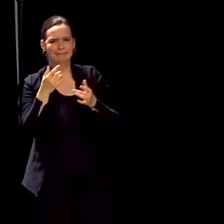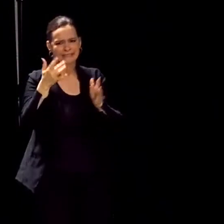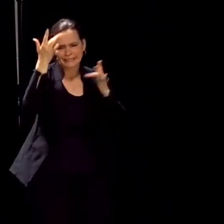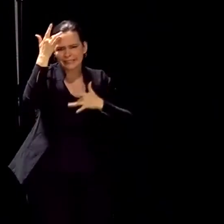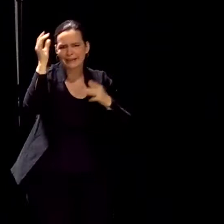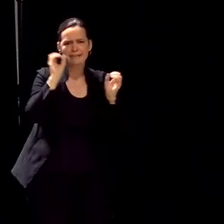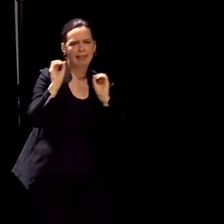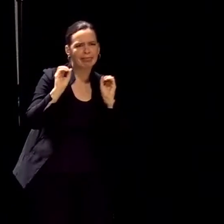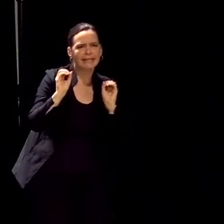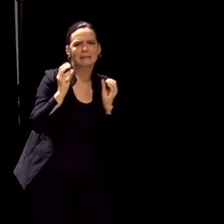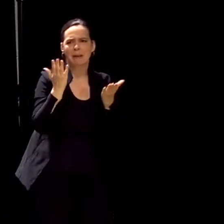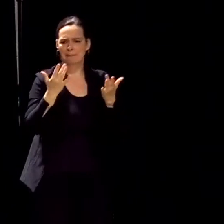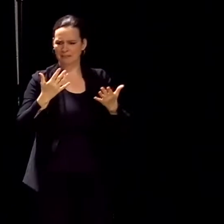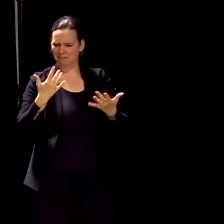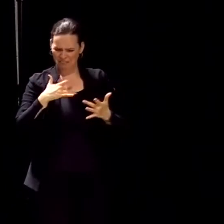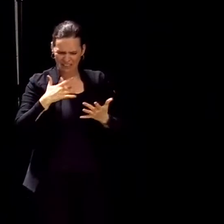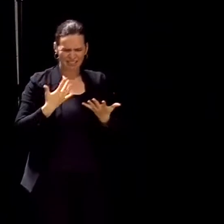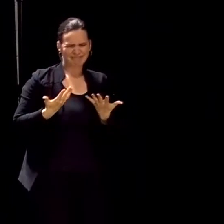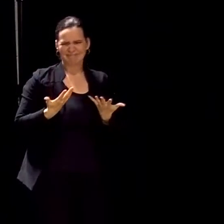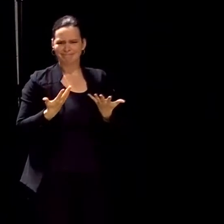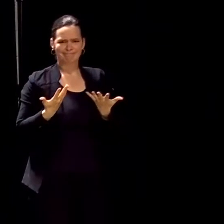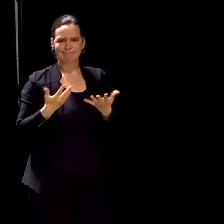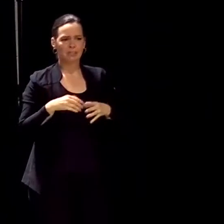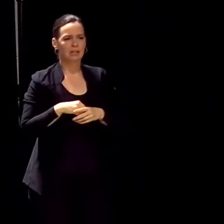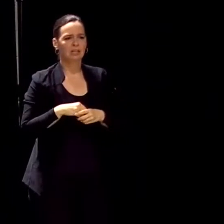ongov.net/Cayuga Medical. Again,